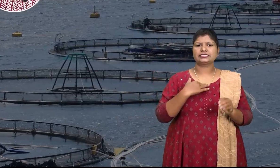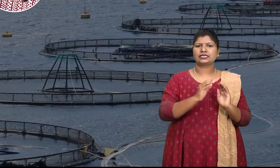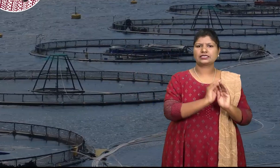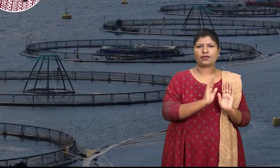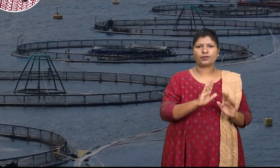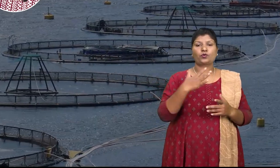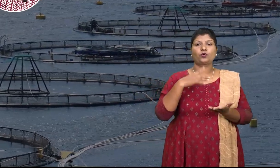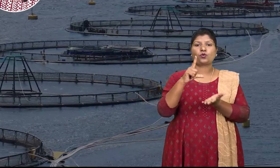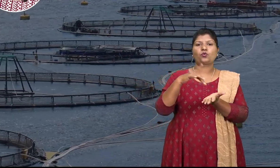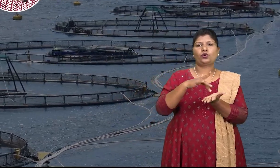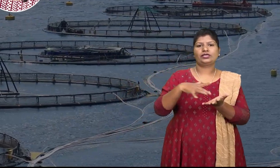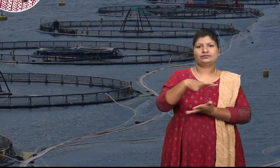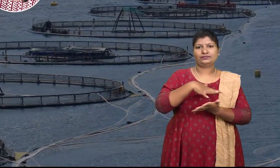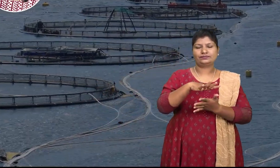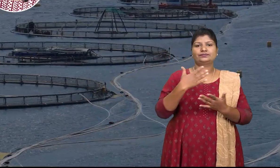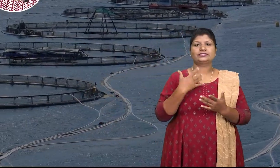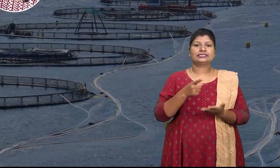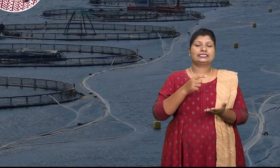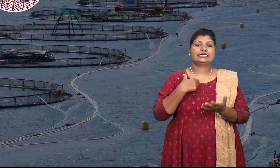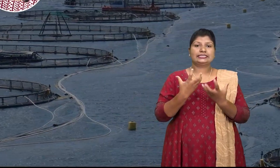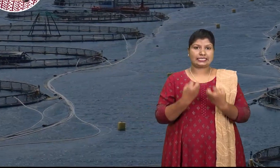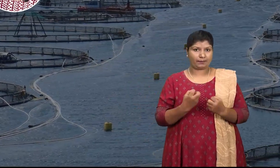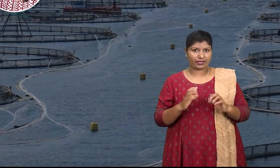local demands and export.